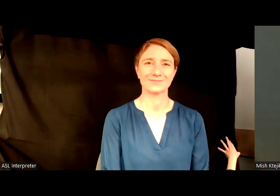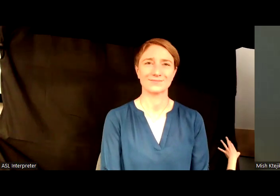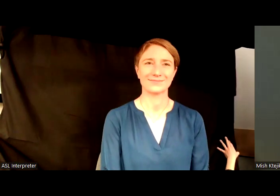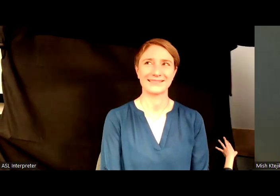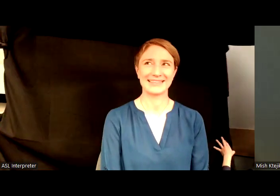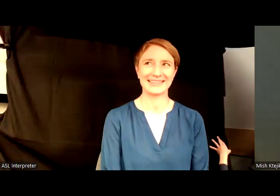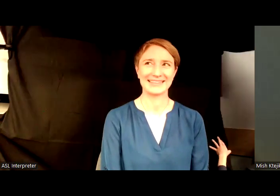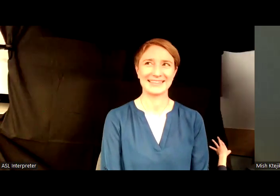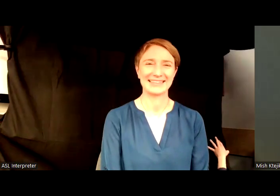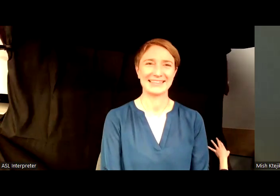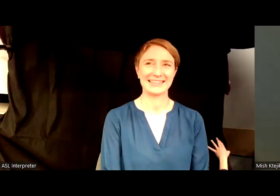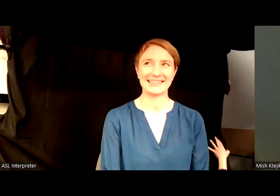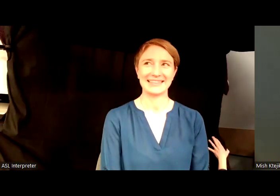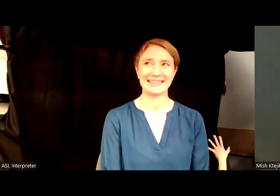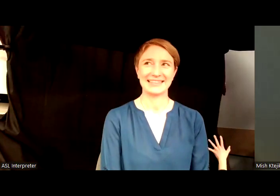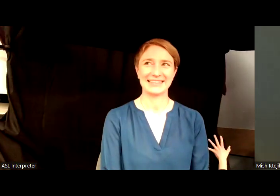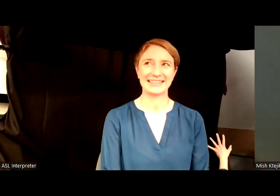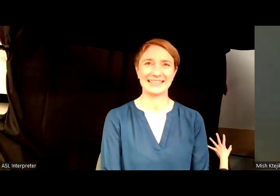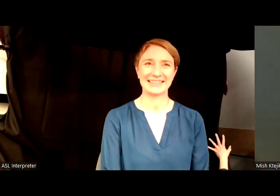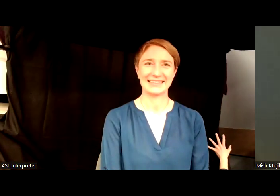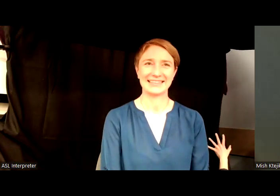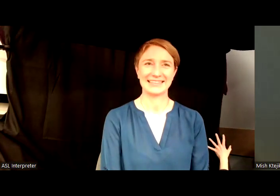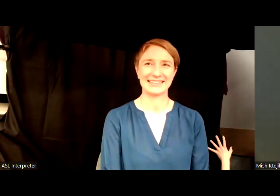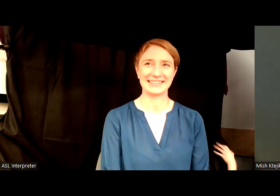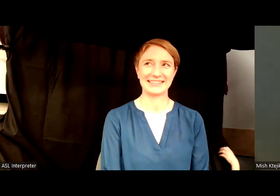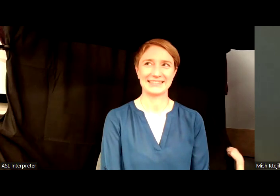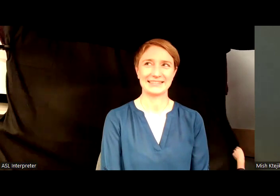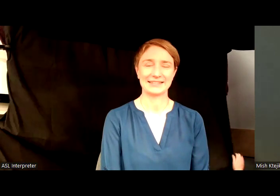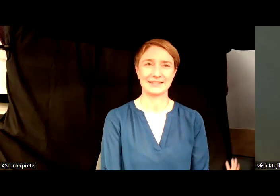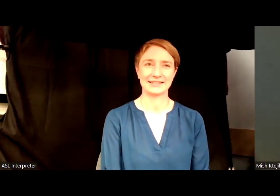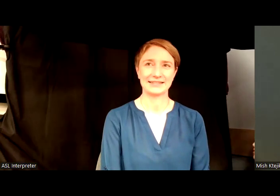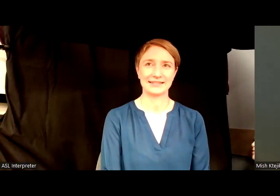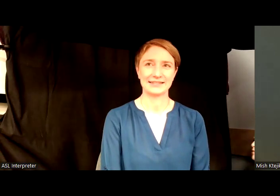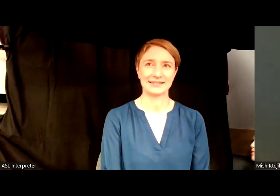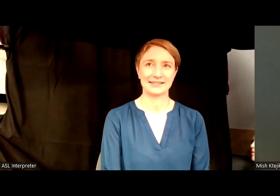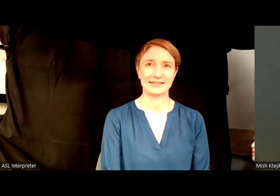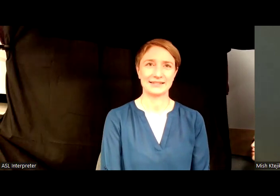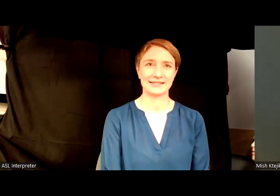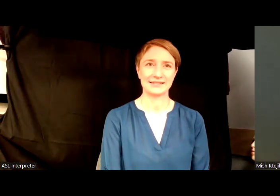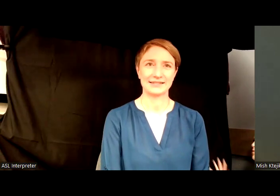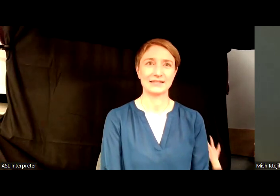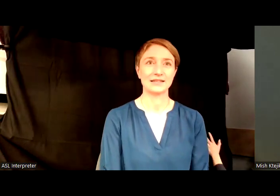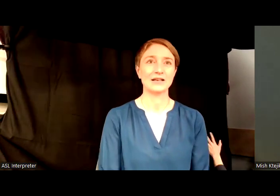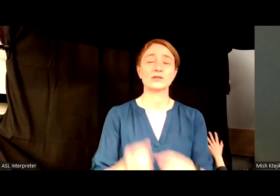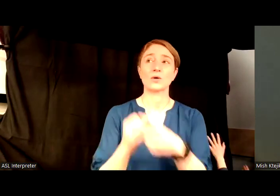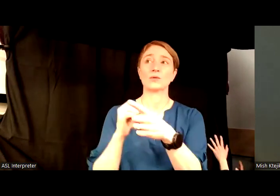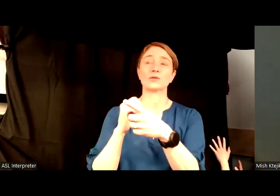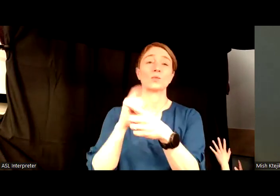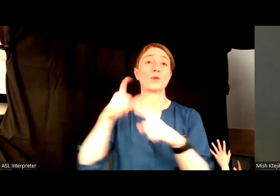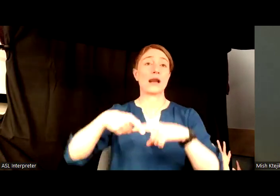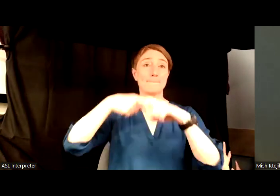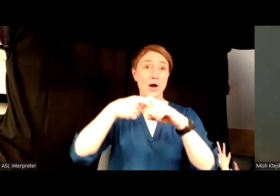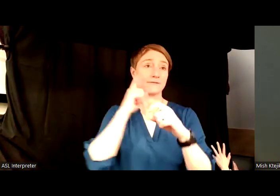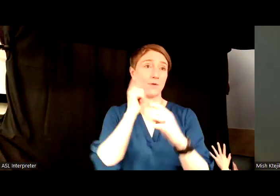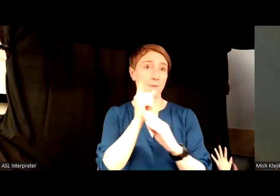That's obvious, colleagues. Okay. So, can we just pause for a moment, Jack? Is that okay? Yes, Jack, We're gonna pause, figure